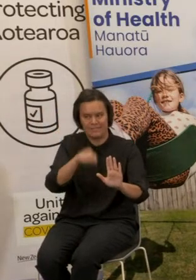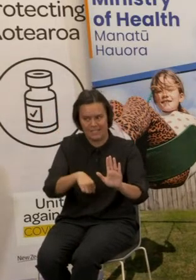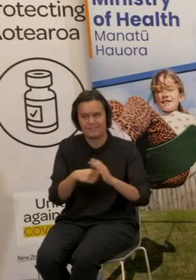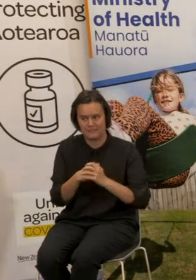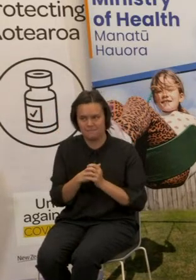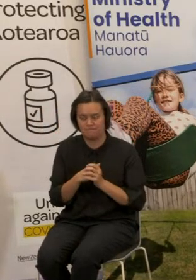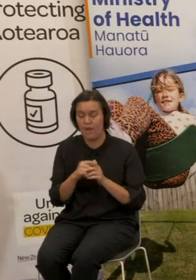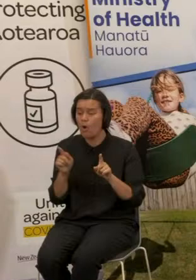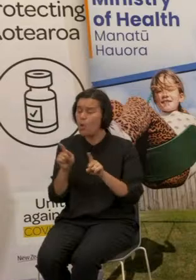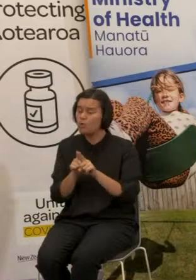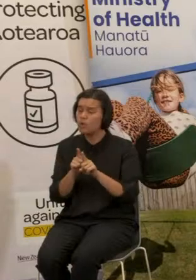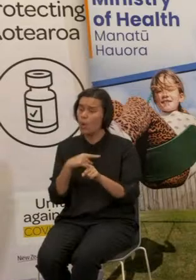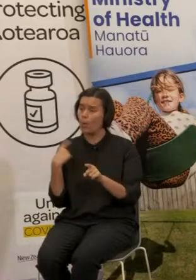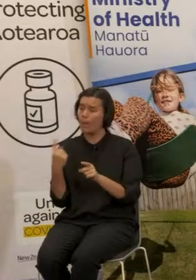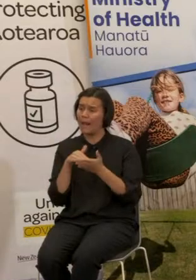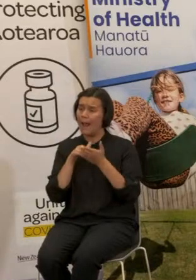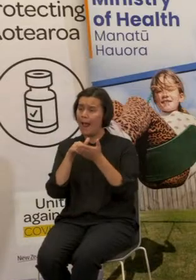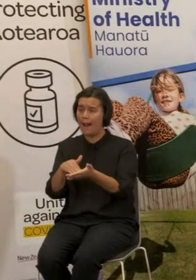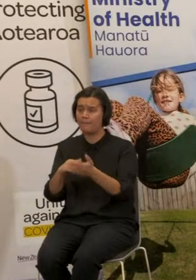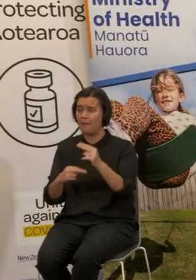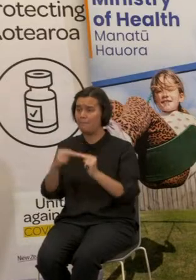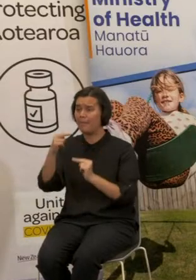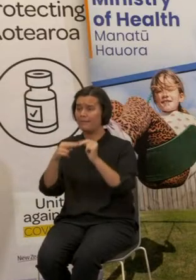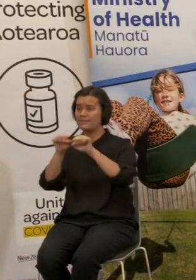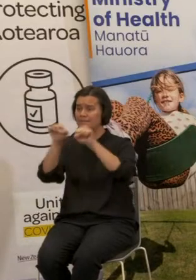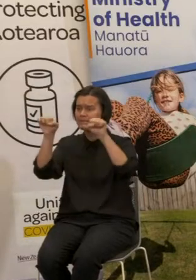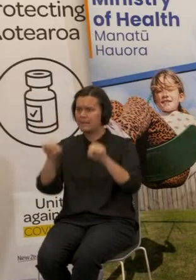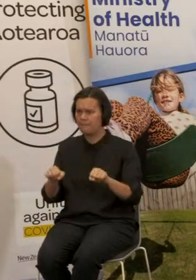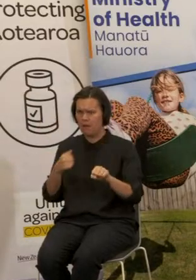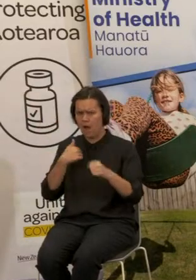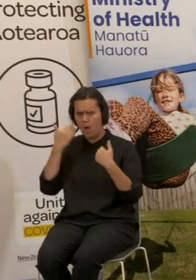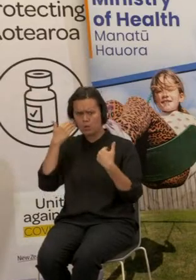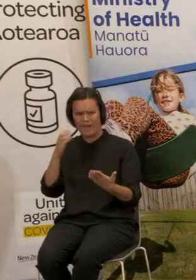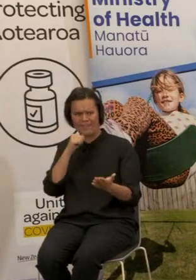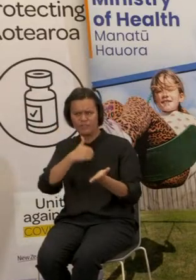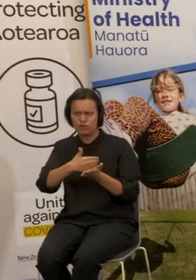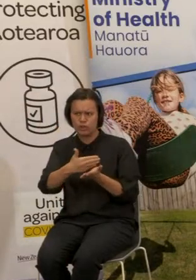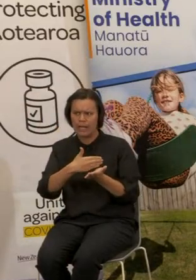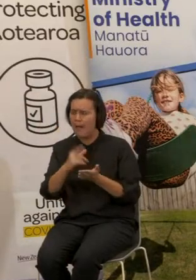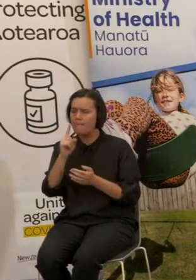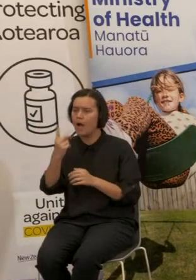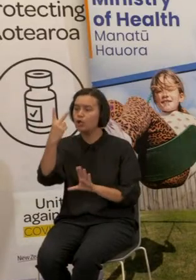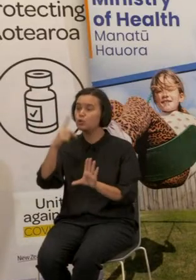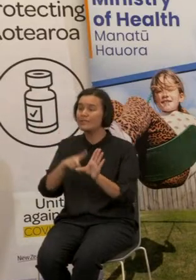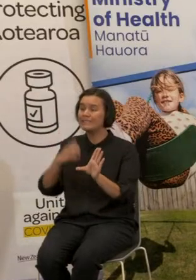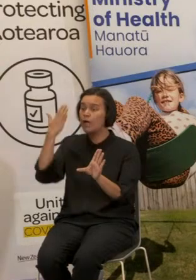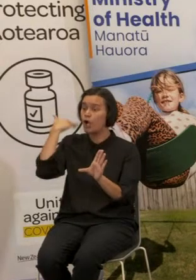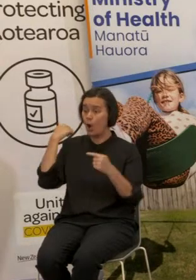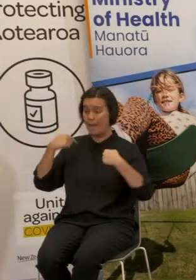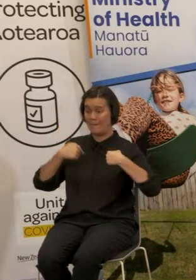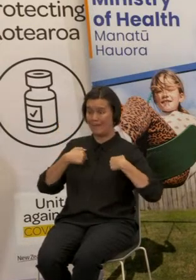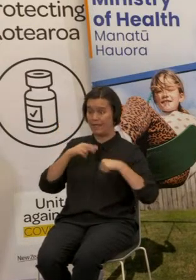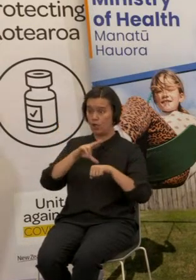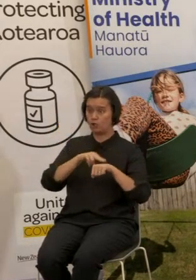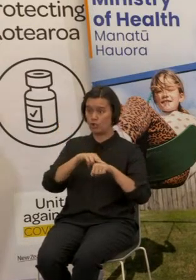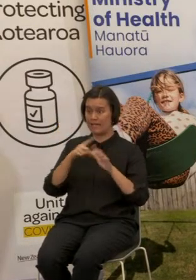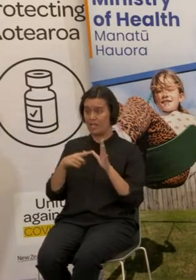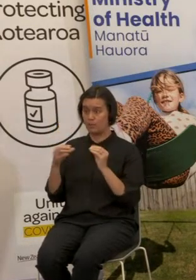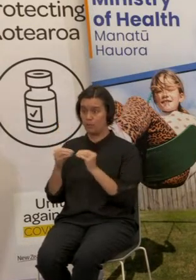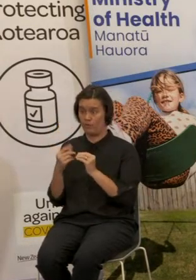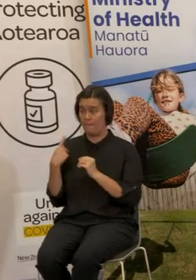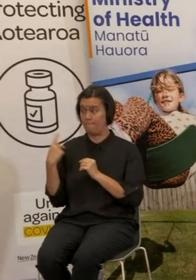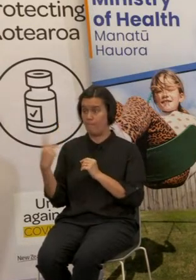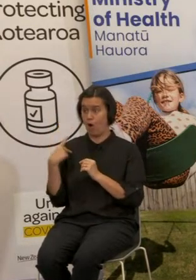system to help them do that. I'm not sure if the story's been told yet, but 2 years ago, Dr Bloomfield and I were on this floor